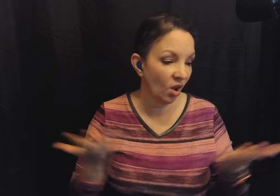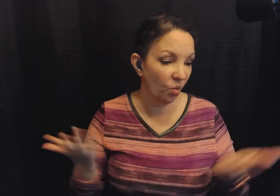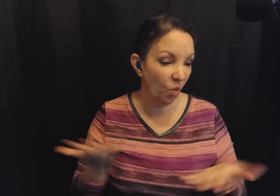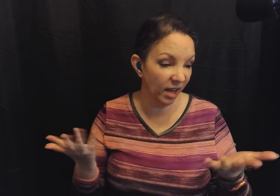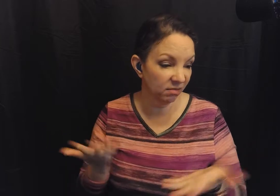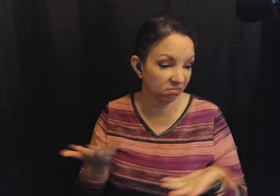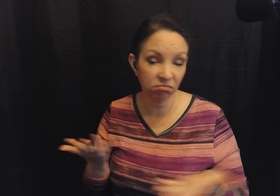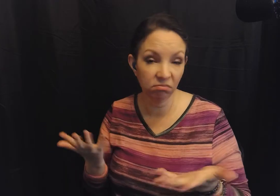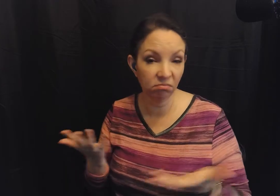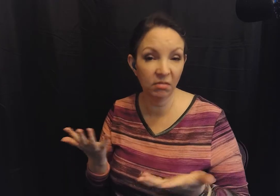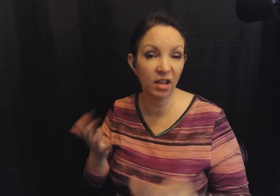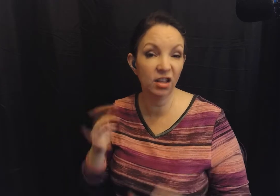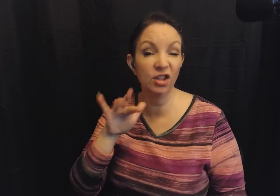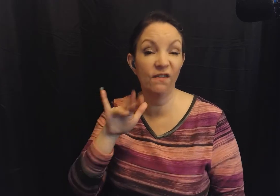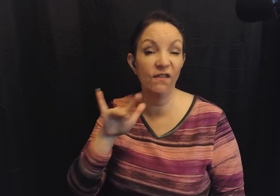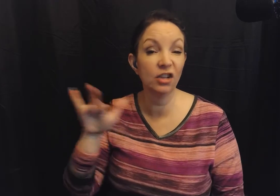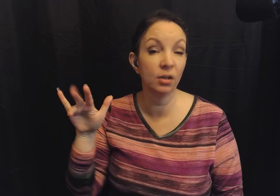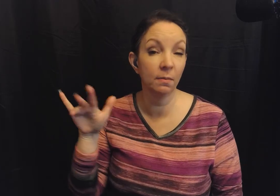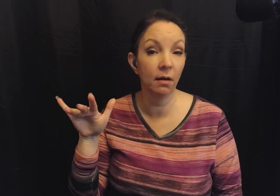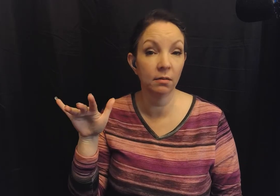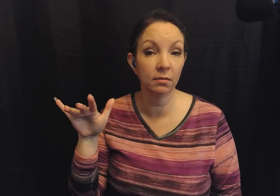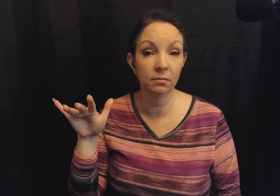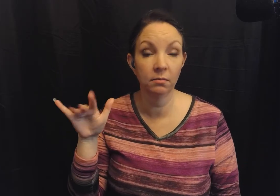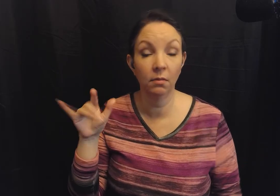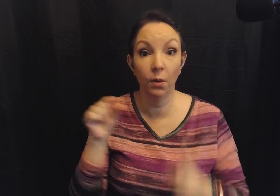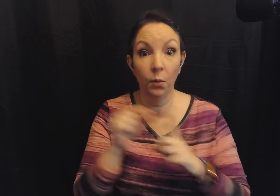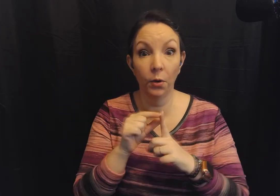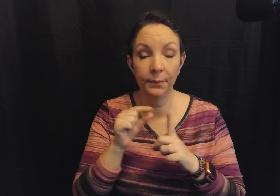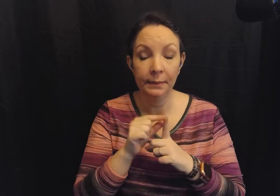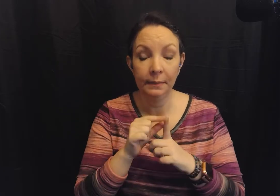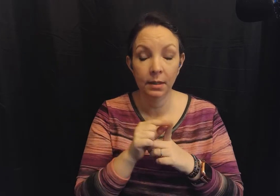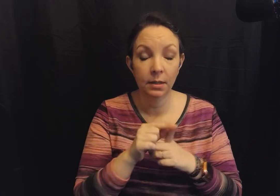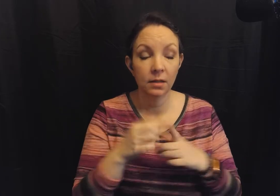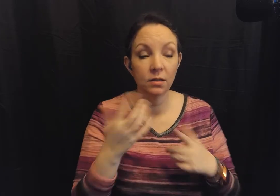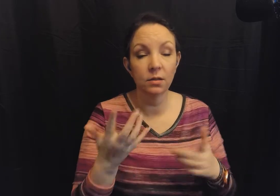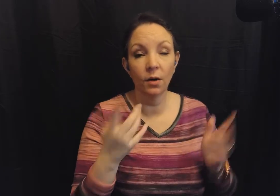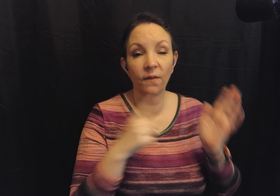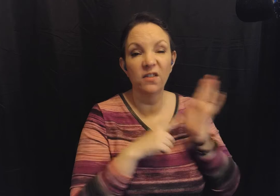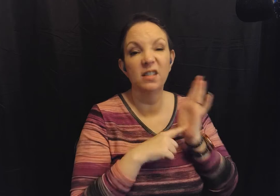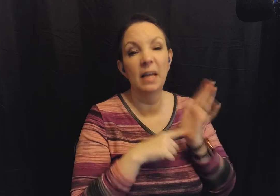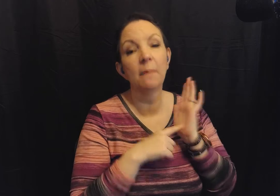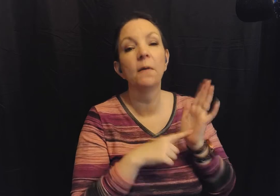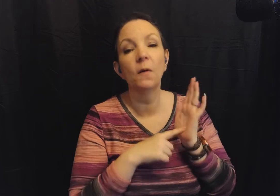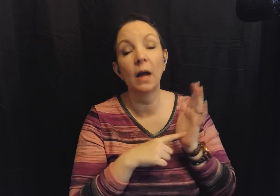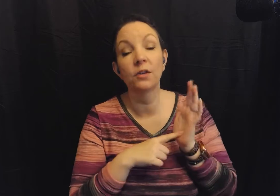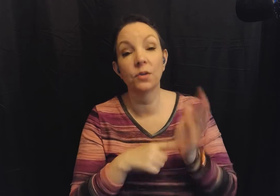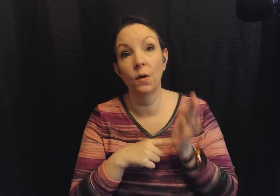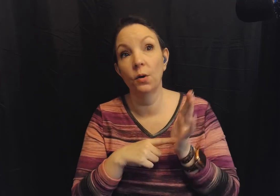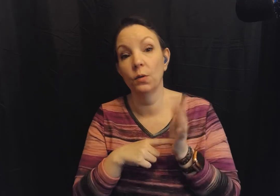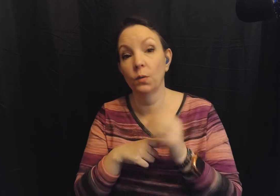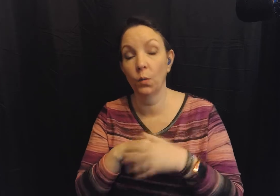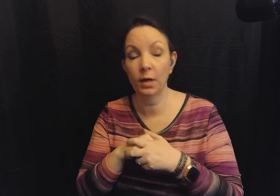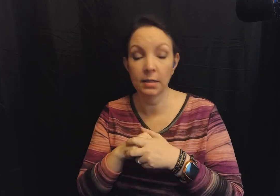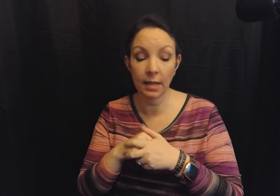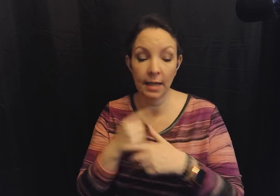what, and then you finger spell the word. So, for example, what I showed was I